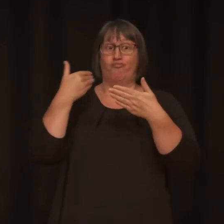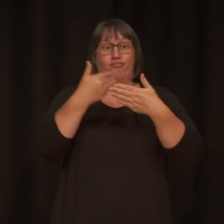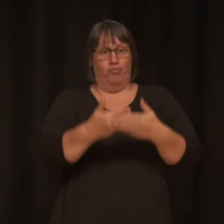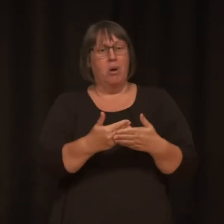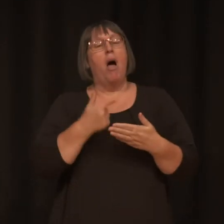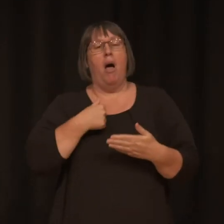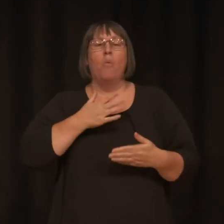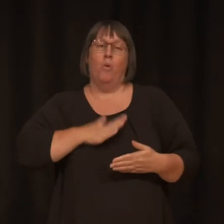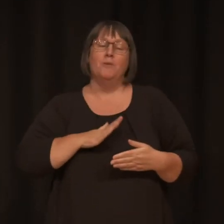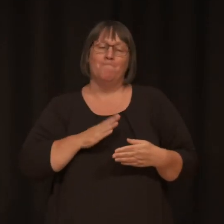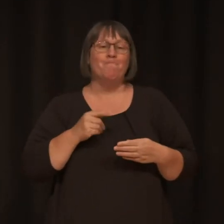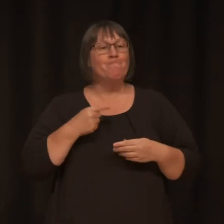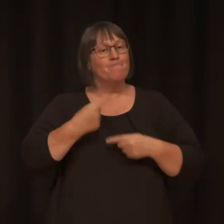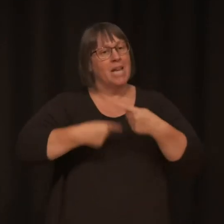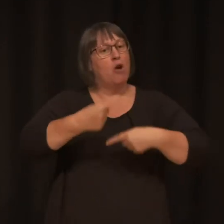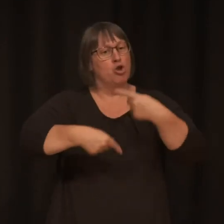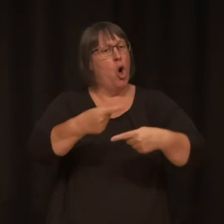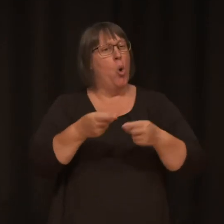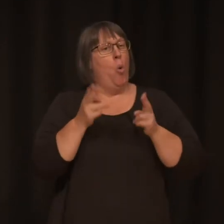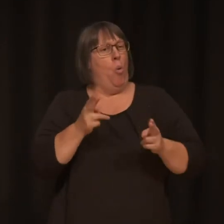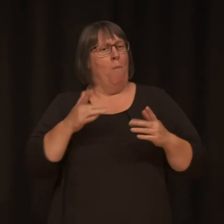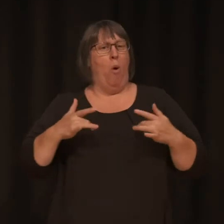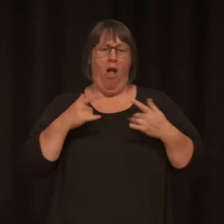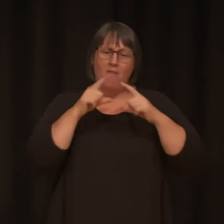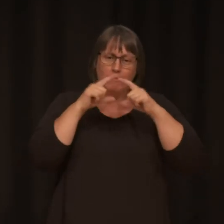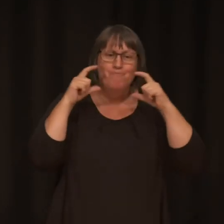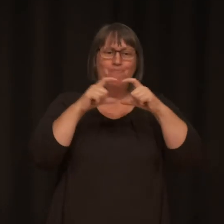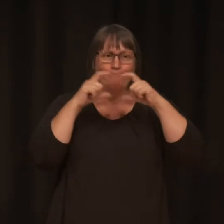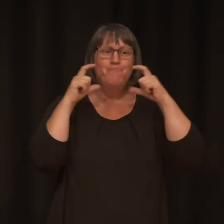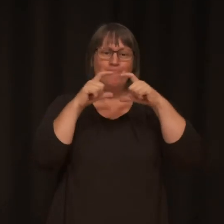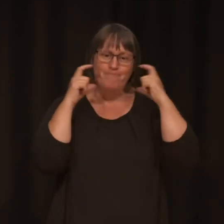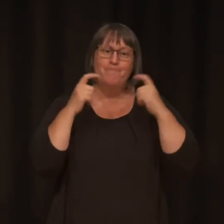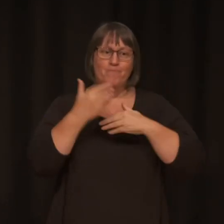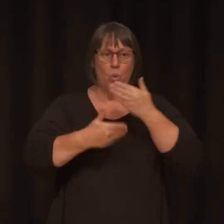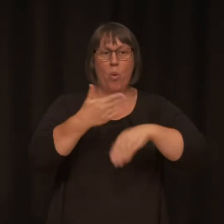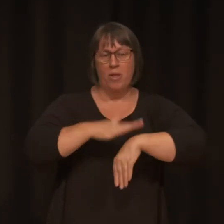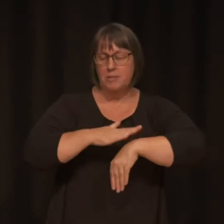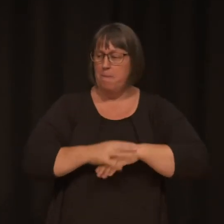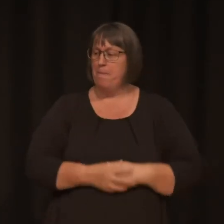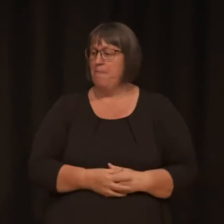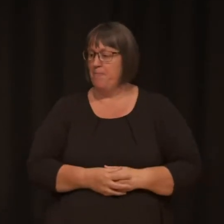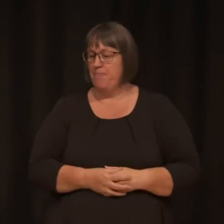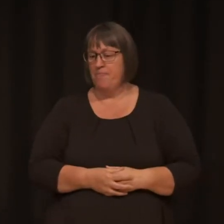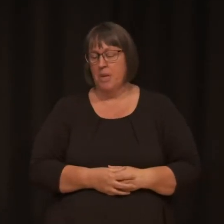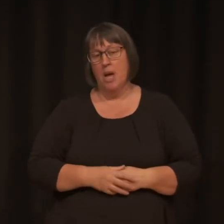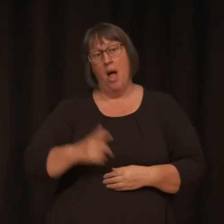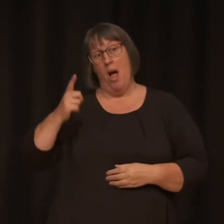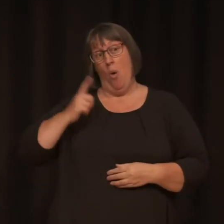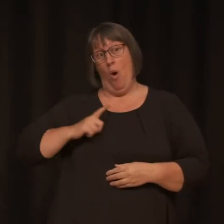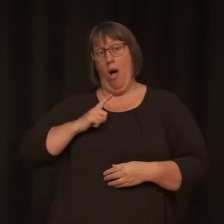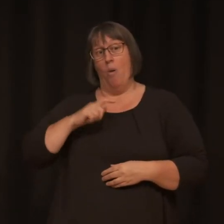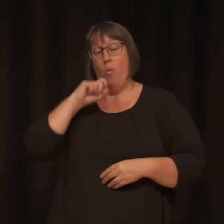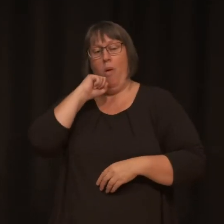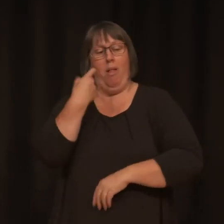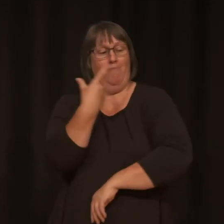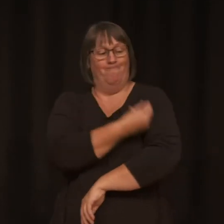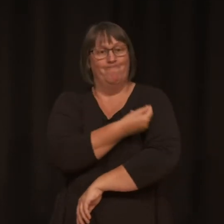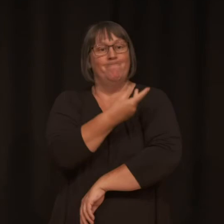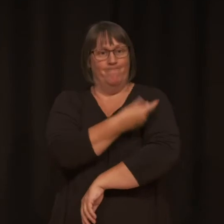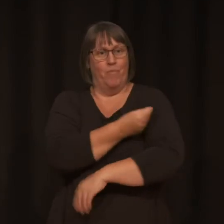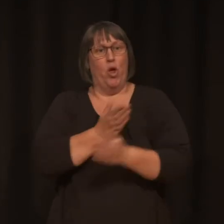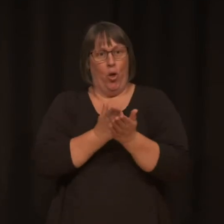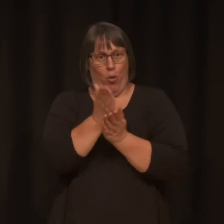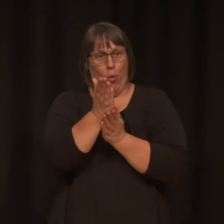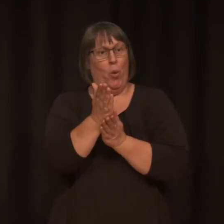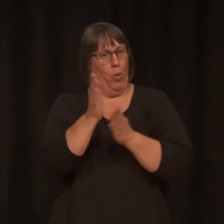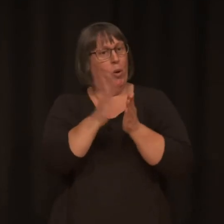of normal life. We will keep this order under review, though, particularly as we roll out vaccines across the population. So